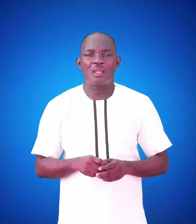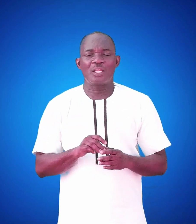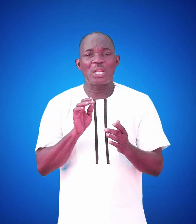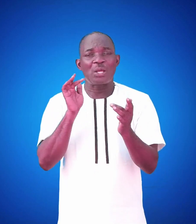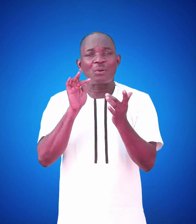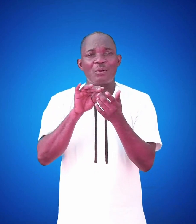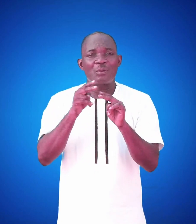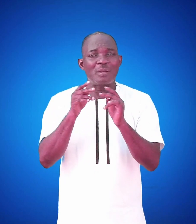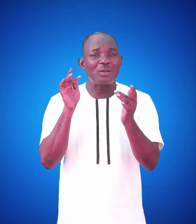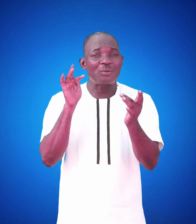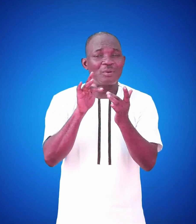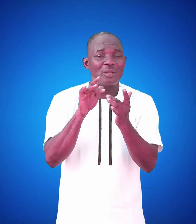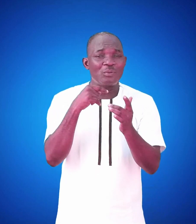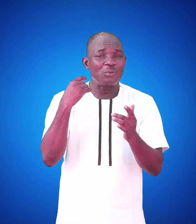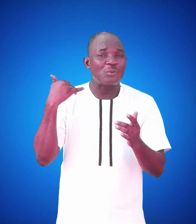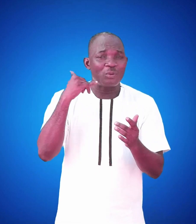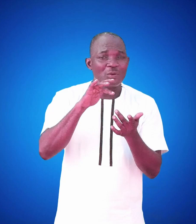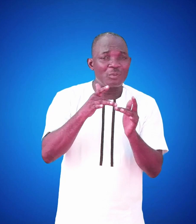Contact.